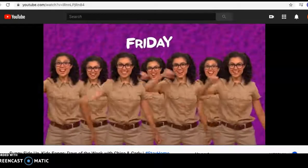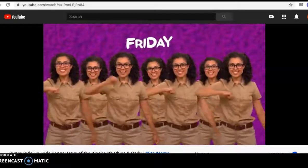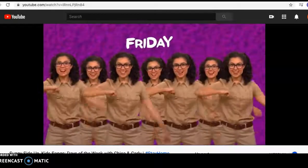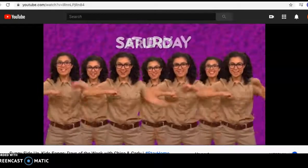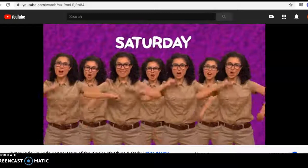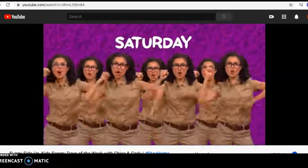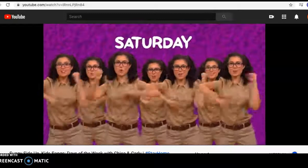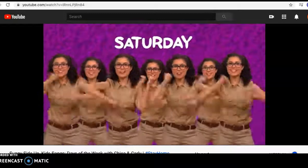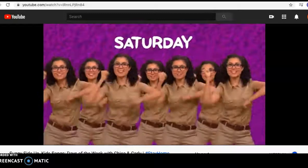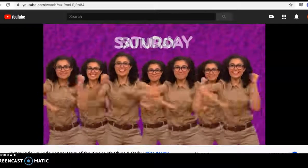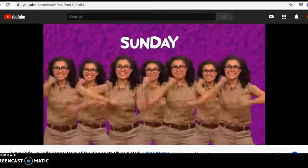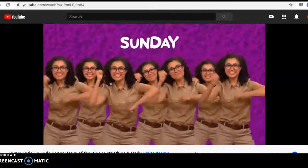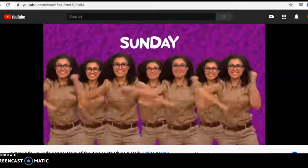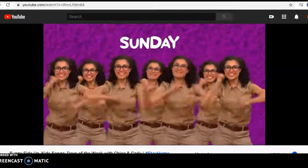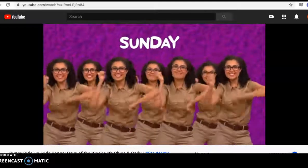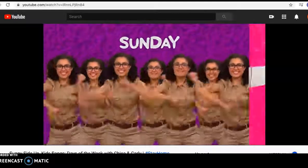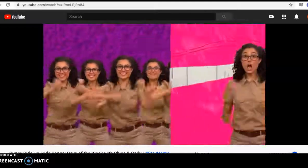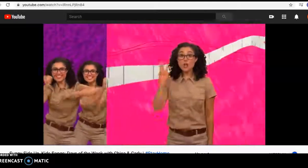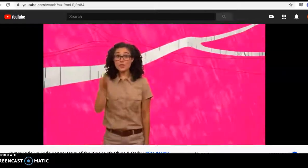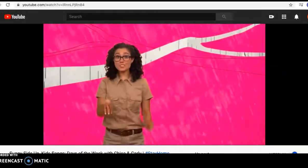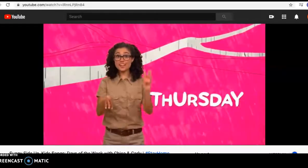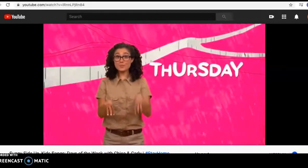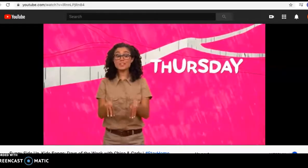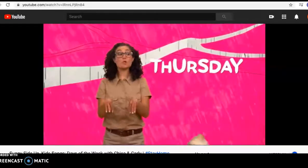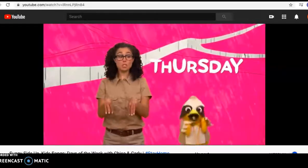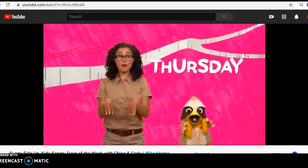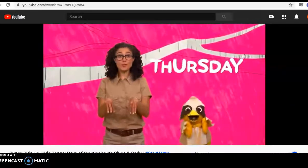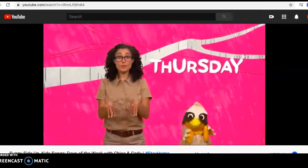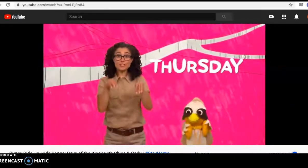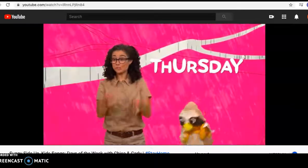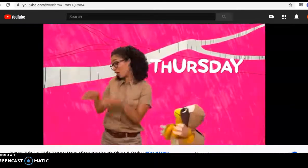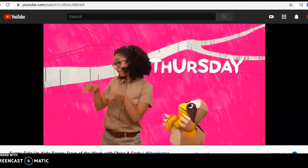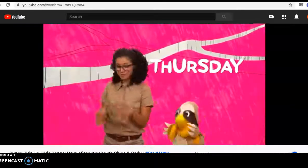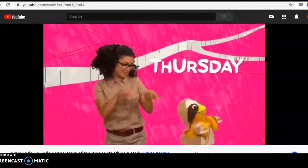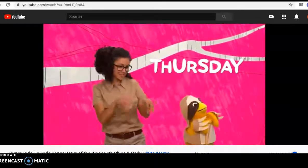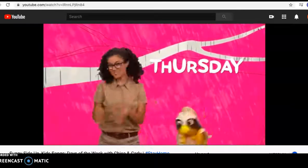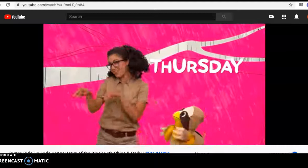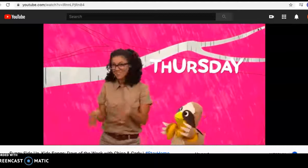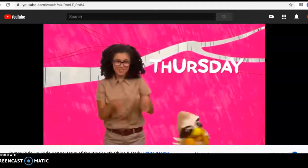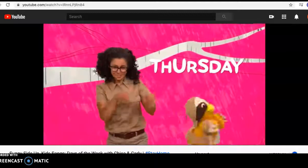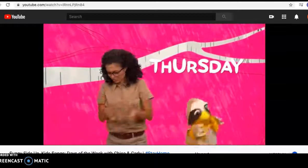Days of the week. Thursday, three-toed sloth, three-toed sloth, three-toed sloth.